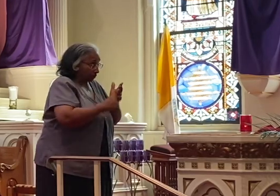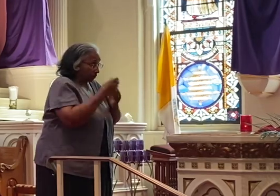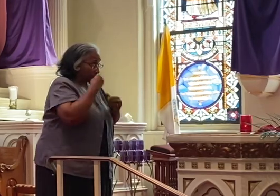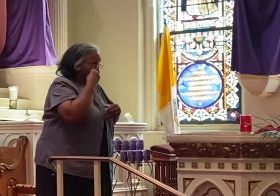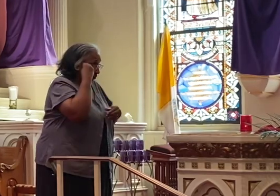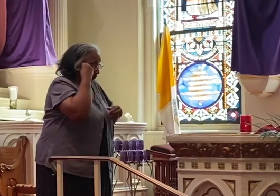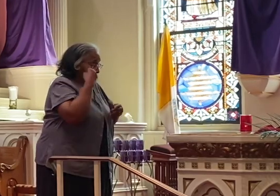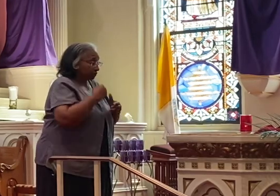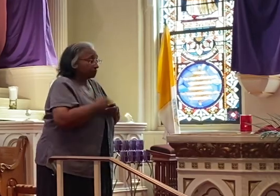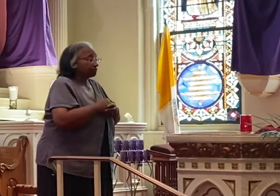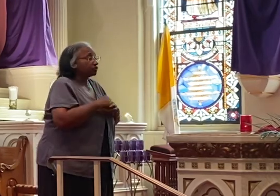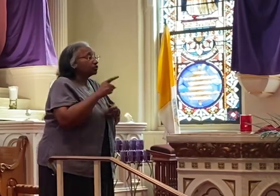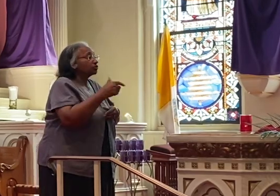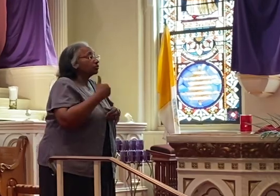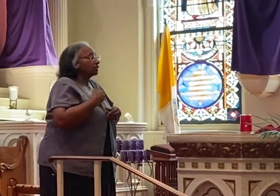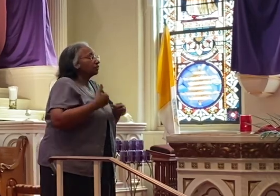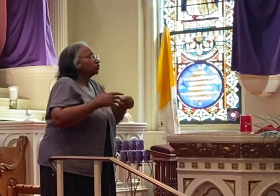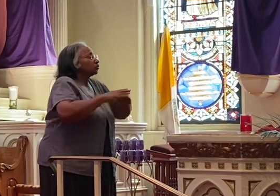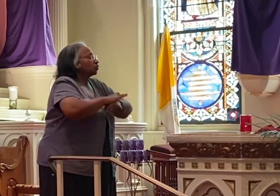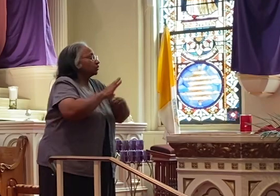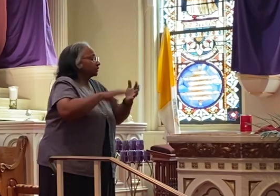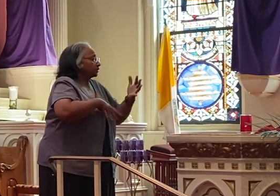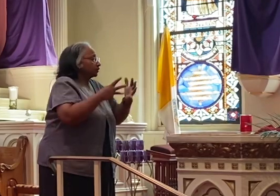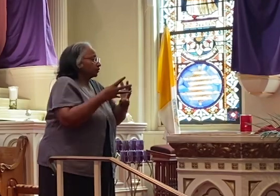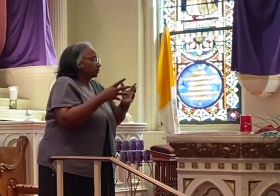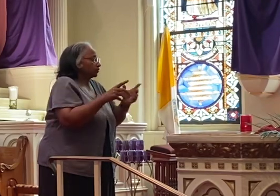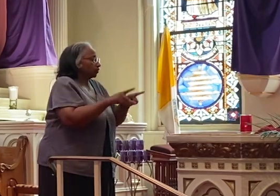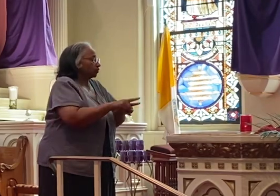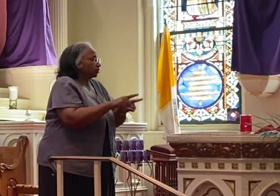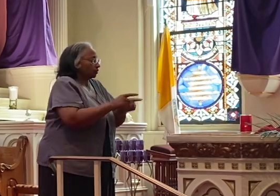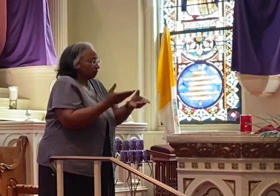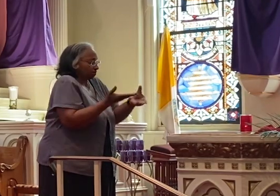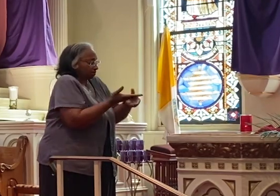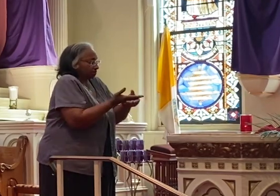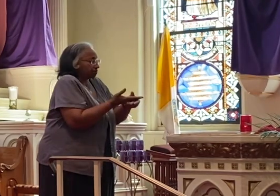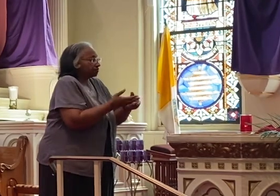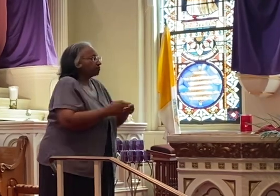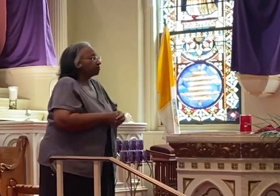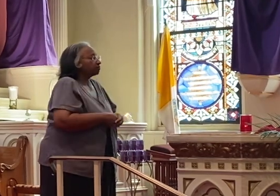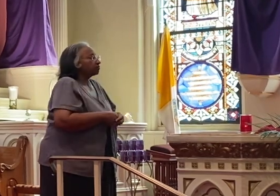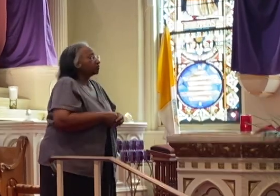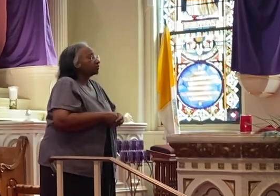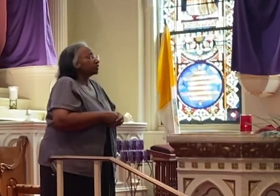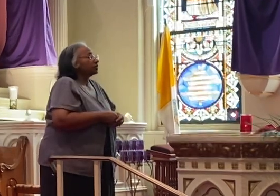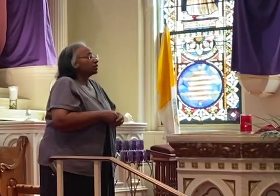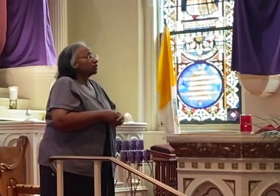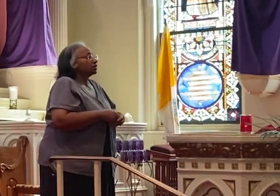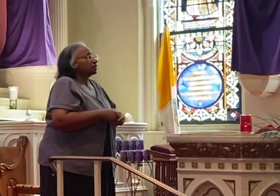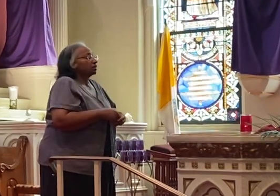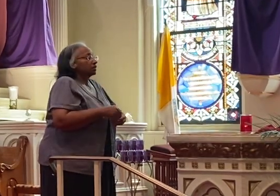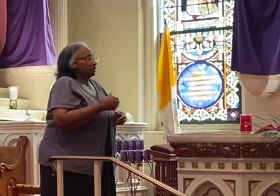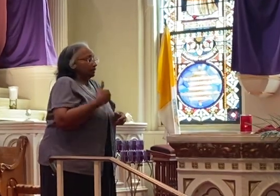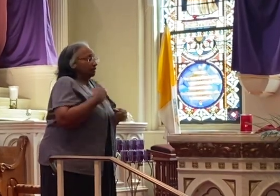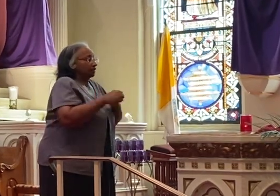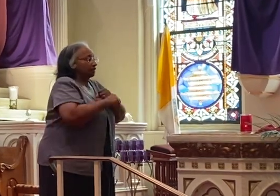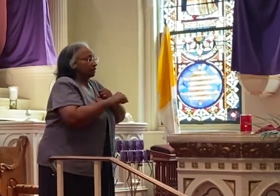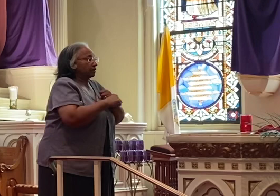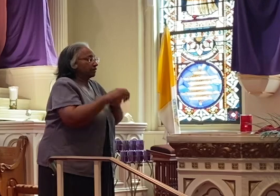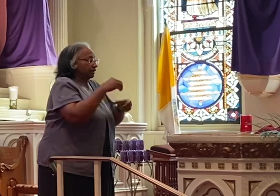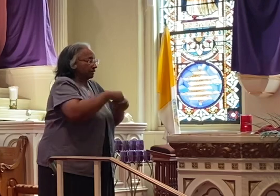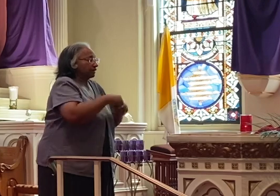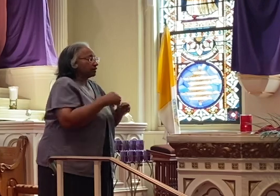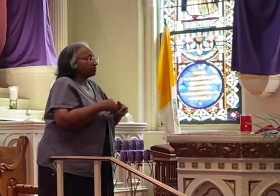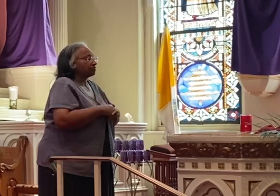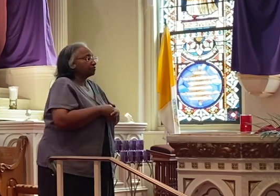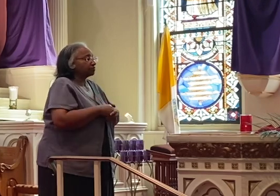weekend, you have the whole schedule for Holy Week. So you should take it. There's a flyer inside that you